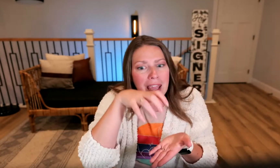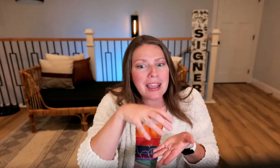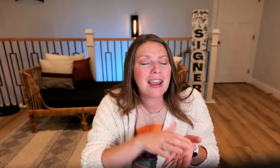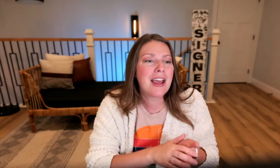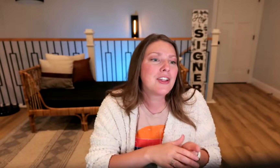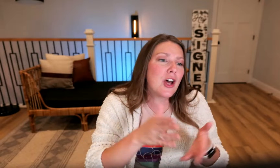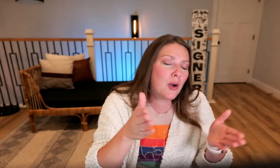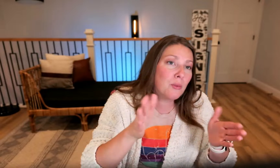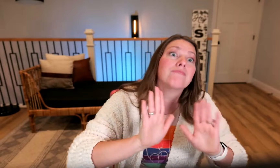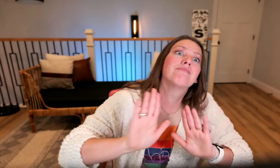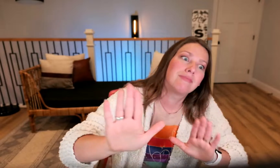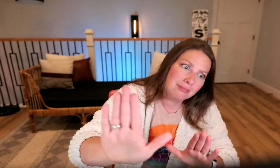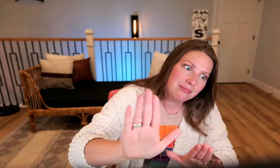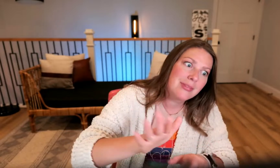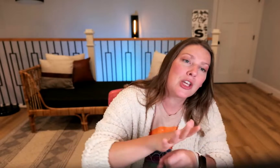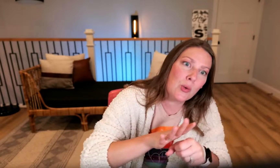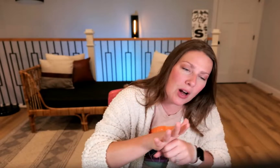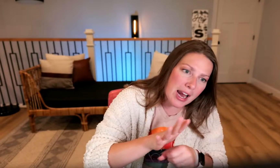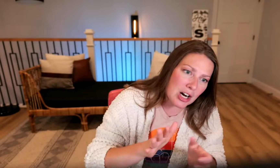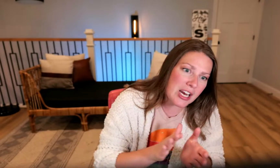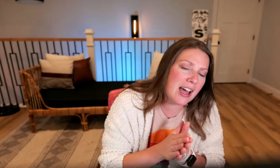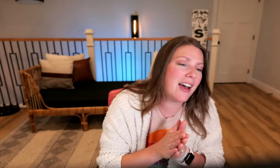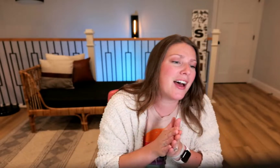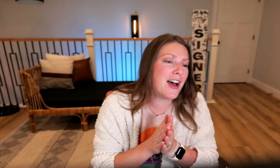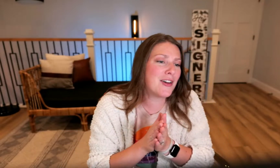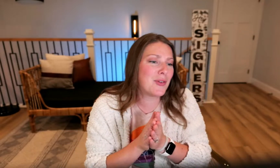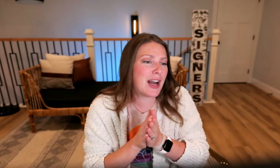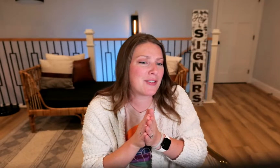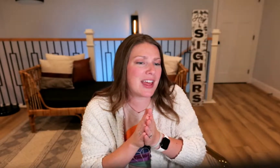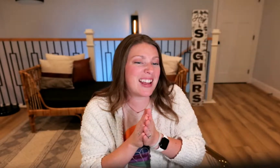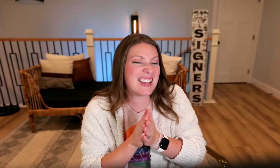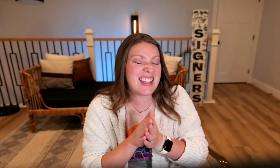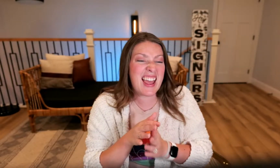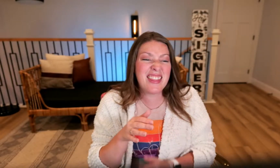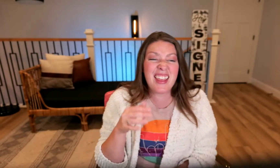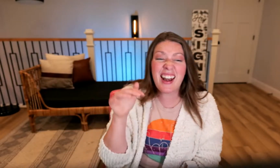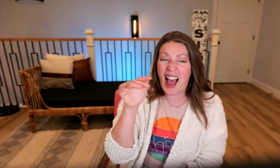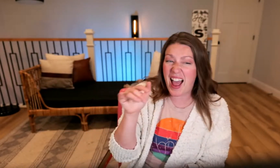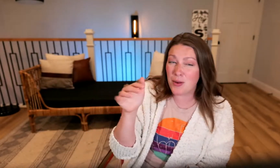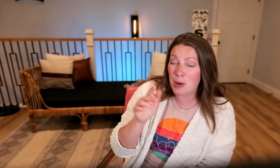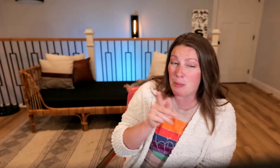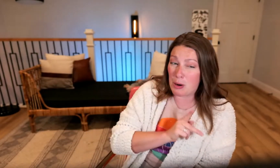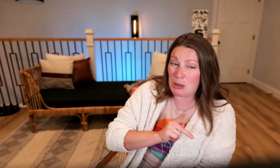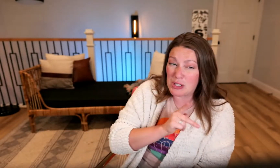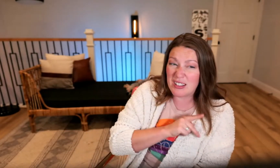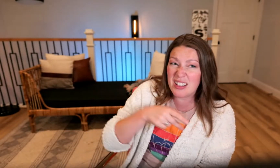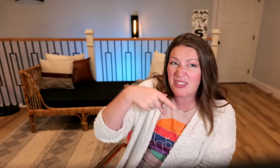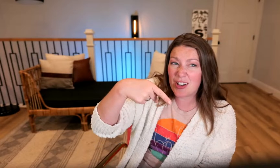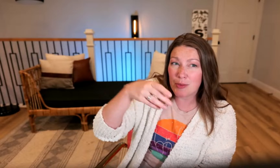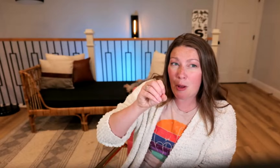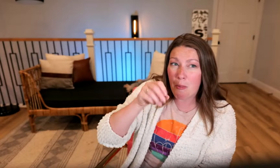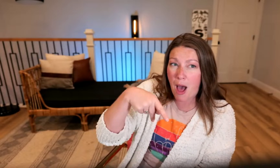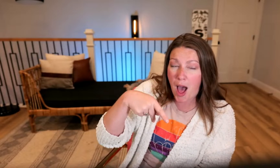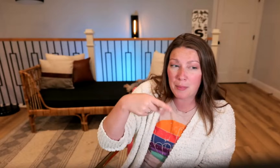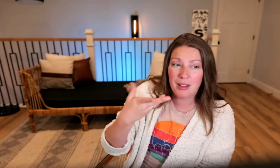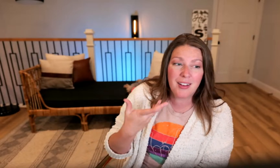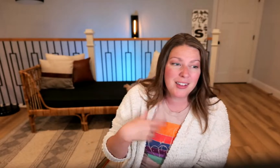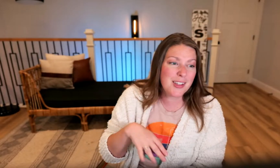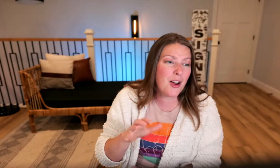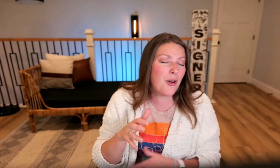cake. So your area of whatever that is. And then I would personally fingerspell pop. So